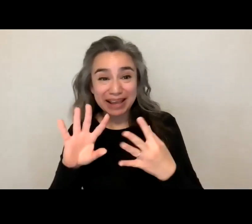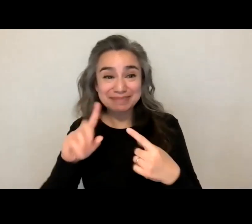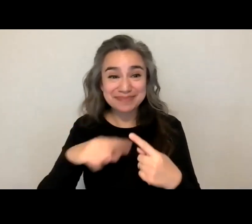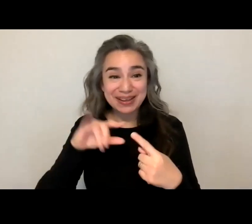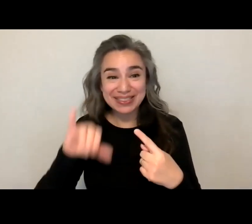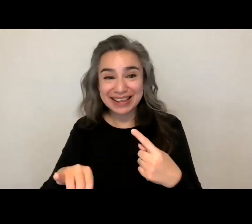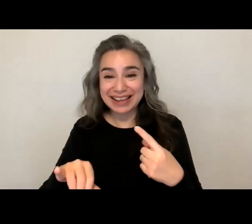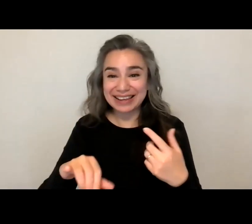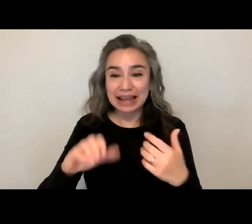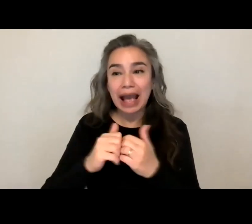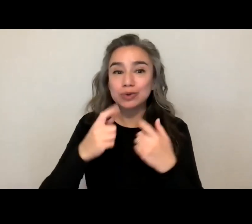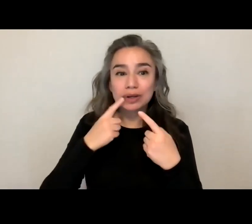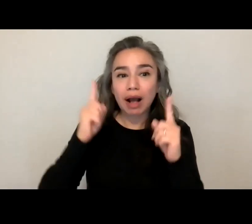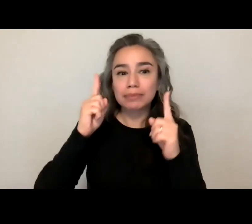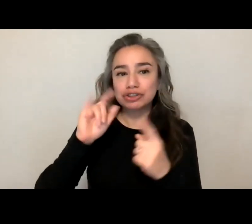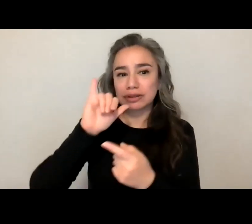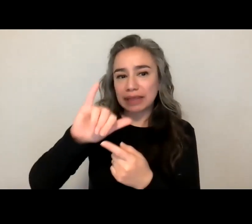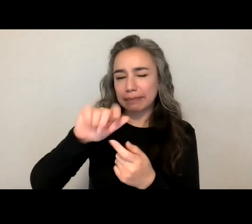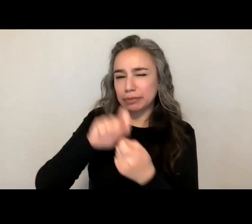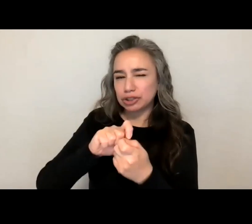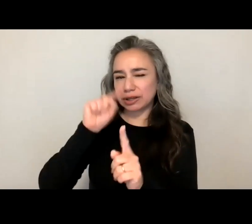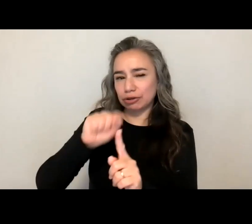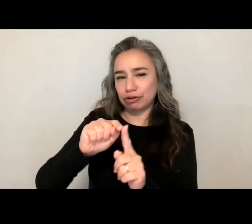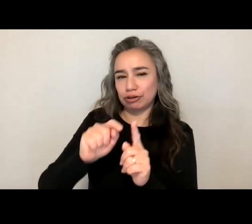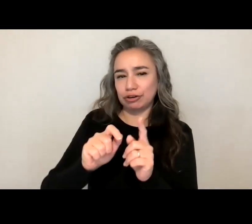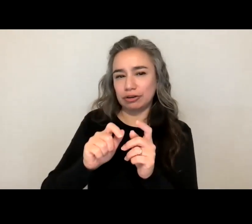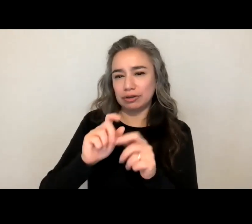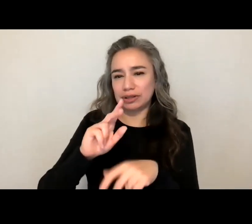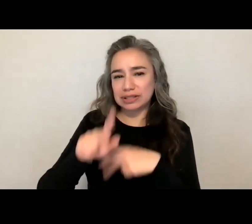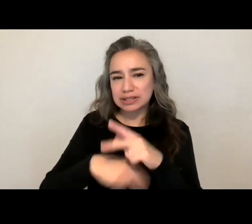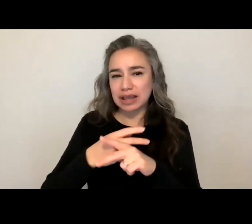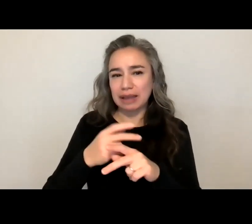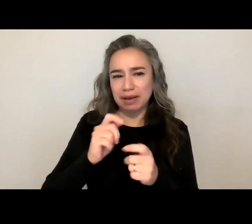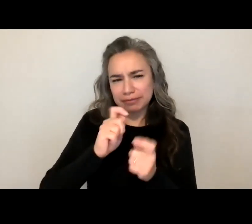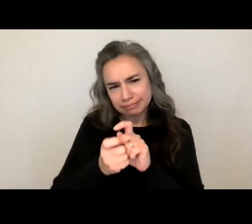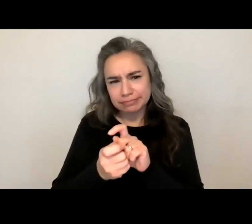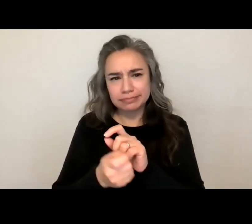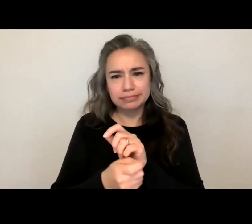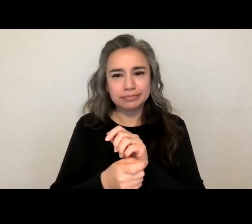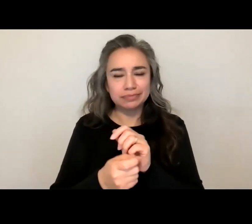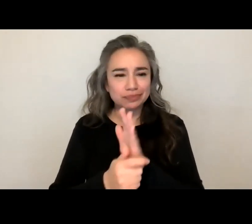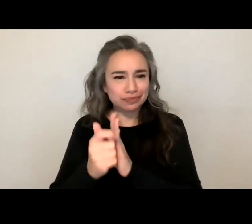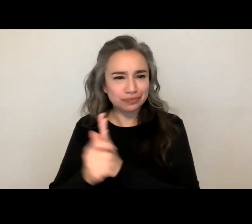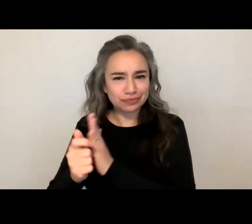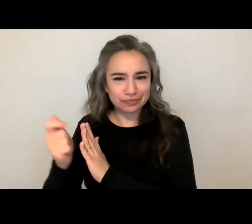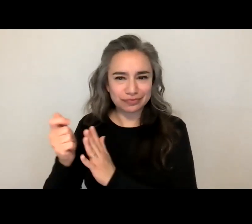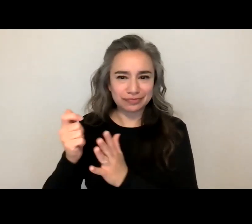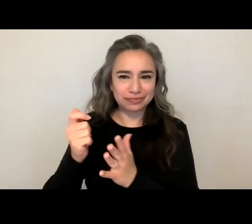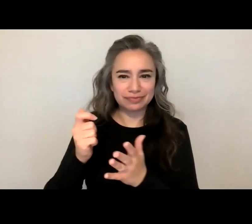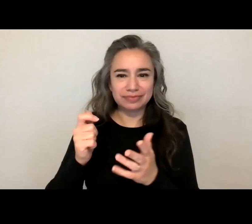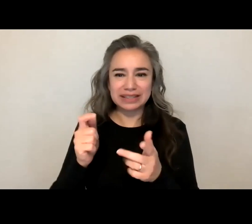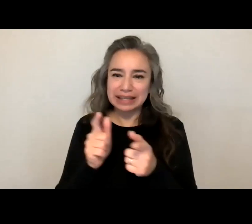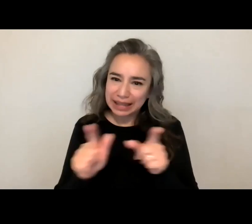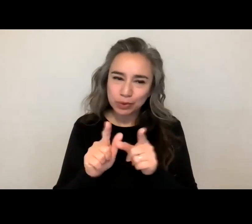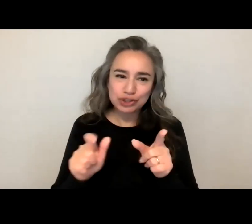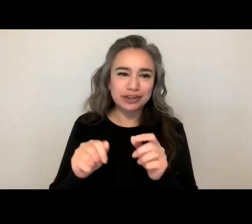how to accomplish that particular type of self-reflection, to be able to check in your biases, even as linguists, as